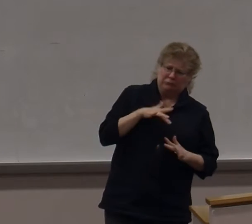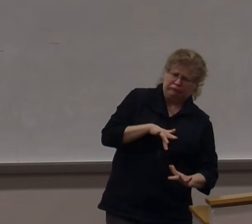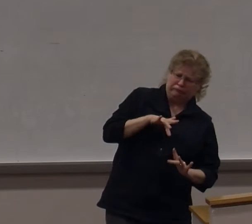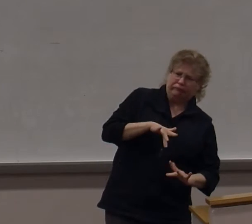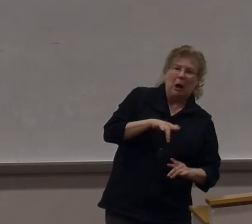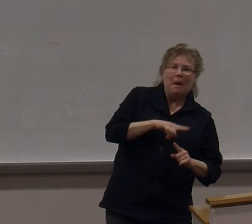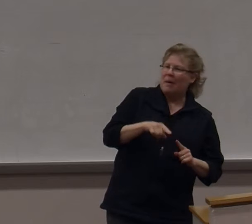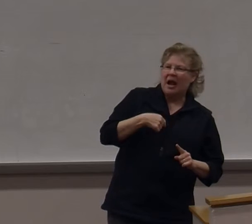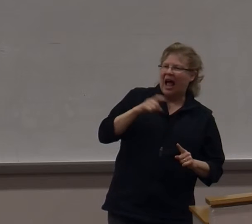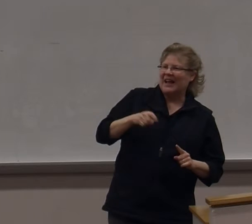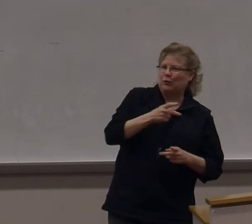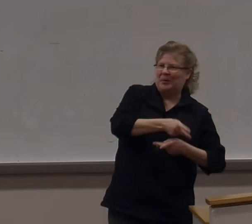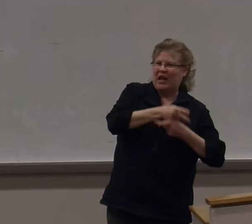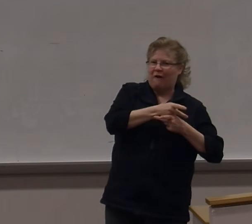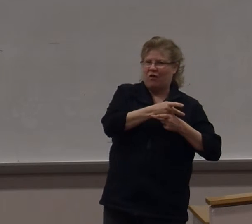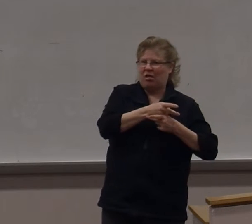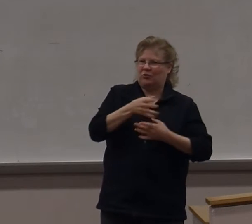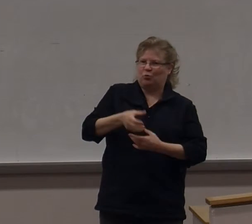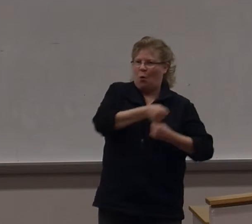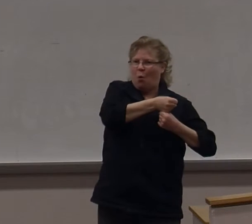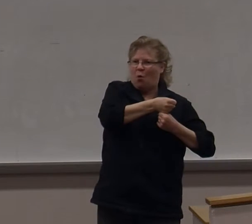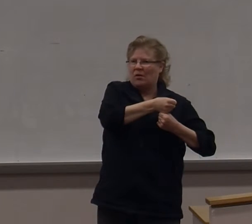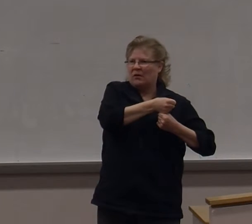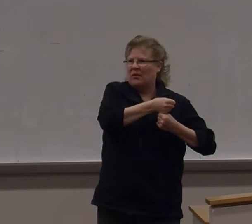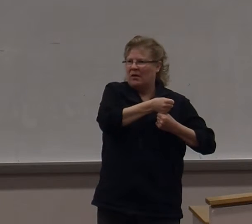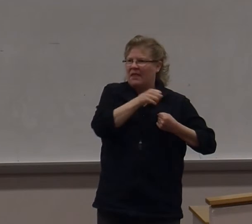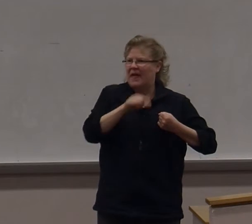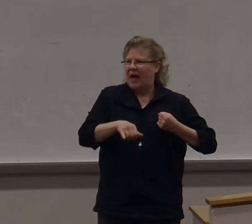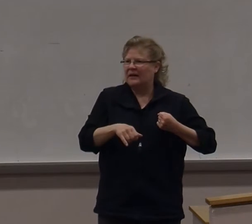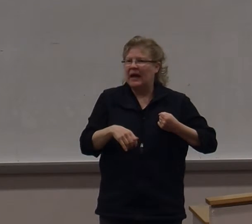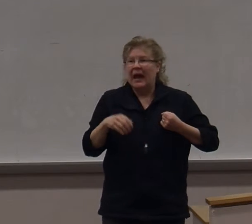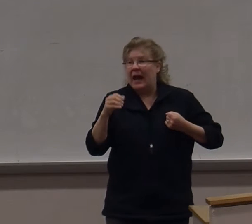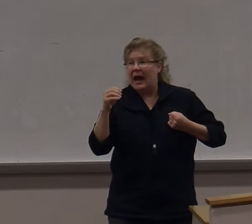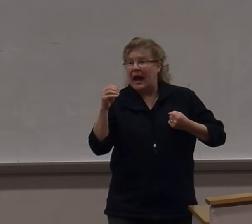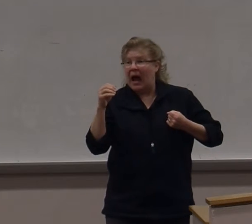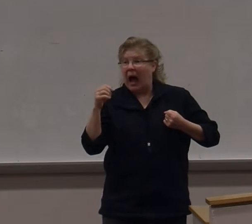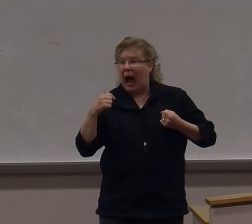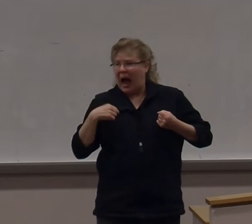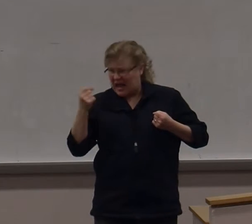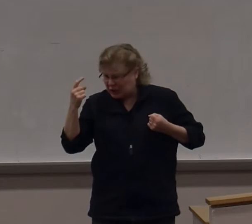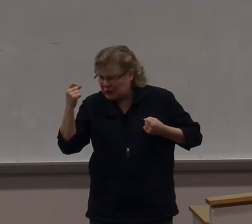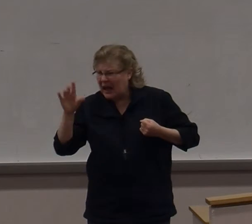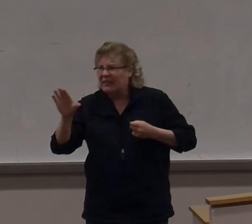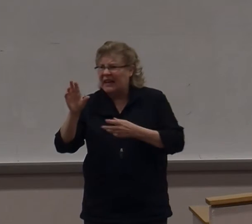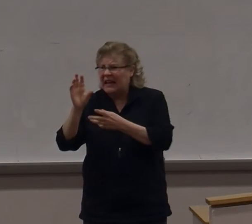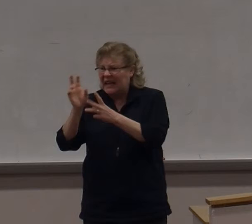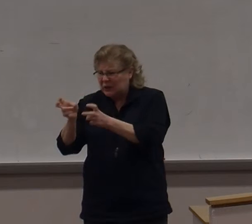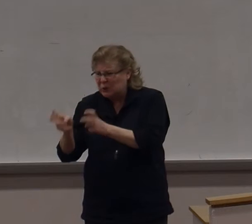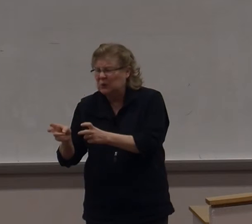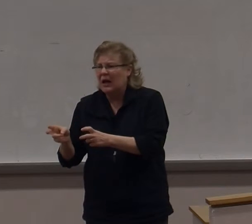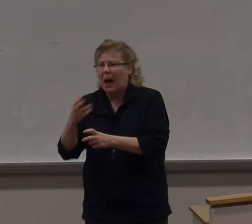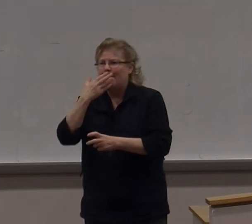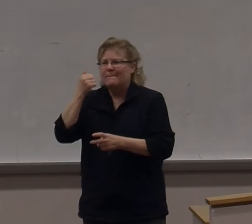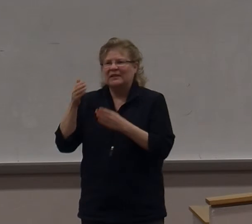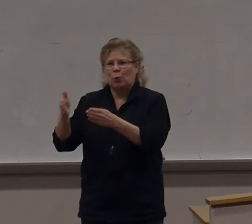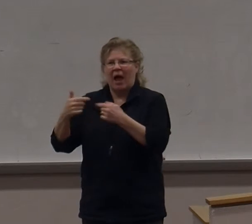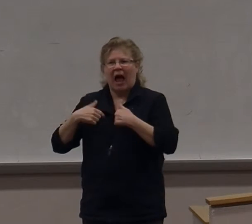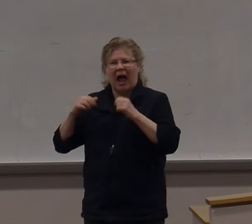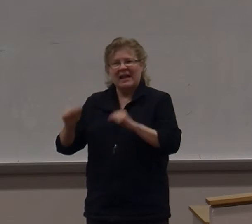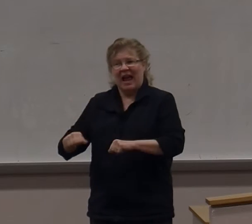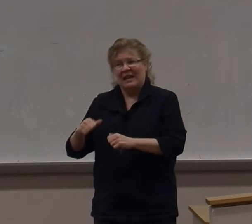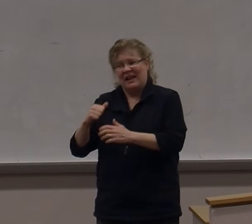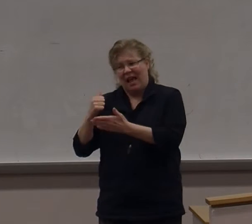effective way of addressing issues, if I'm sympathetic toward those issues, is to write about them fairly